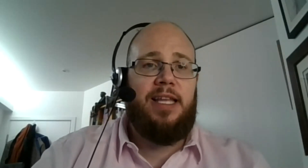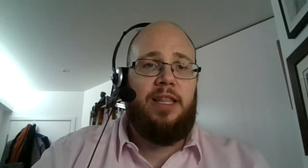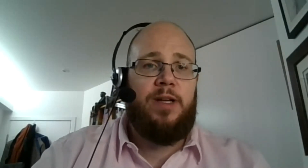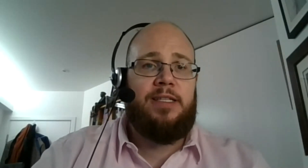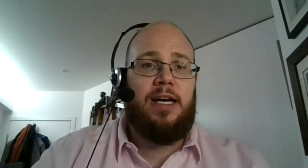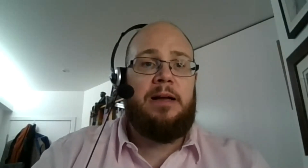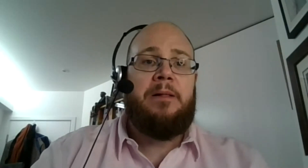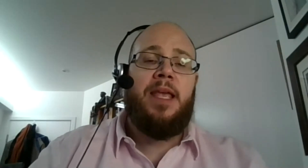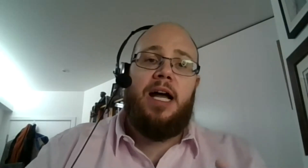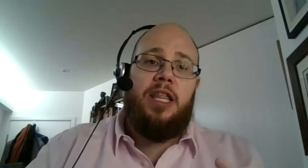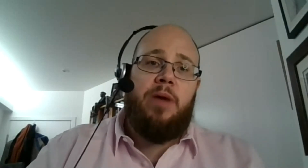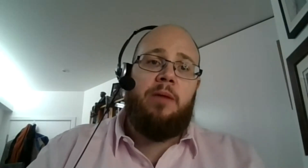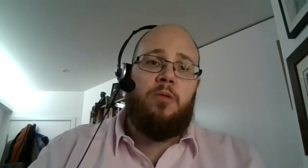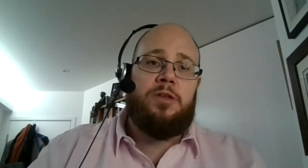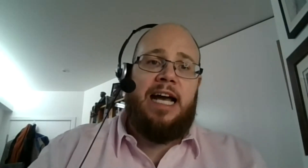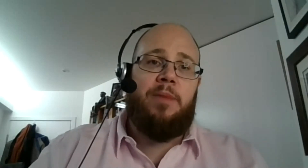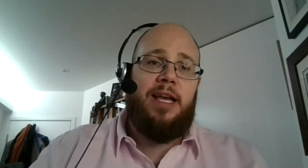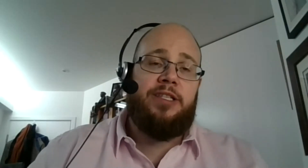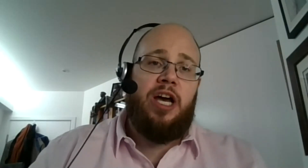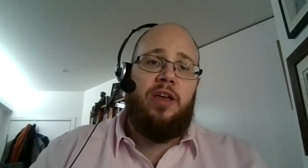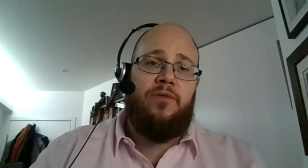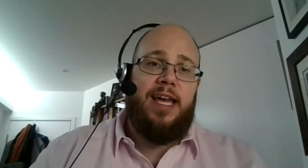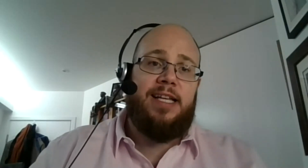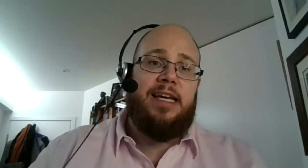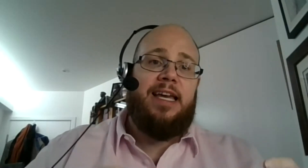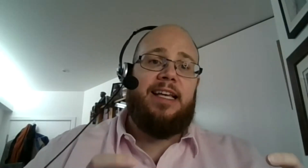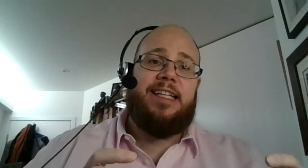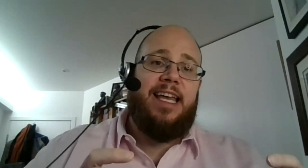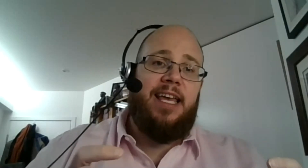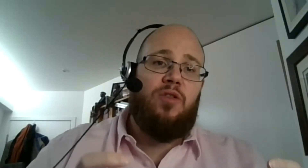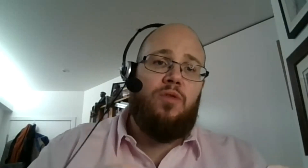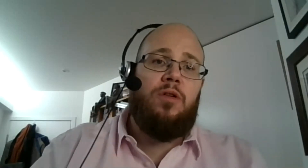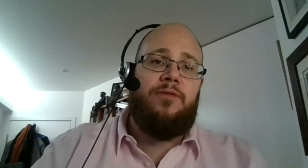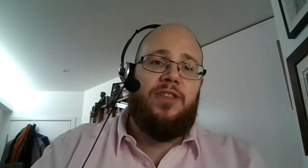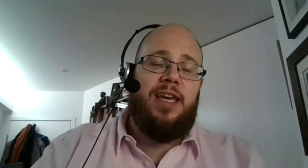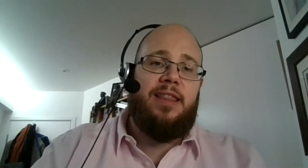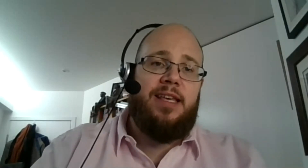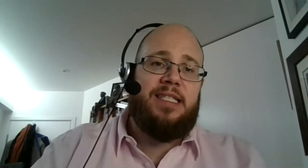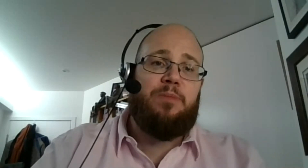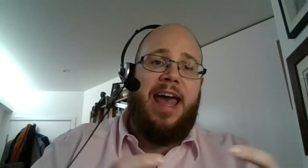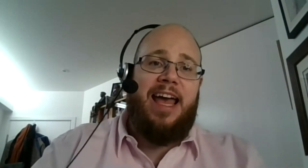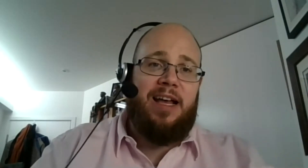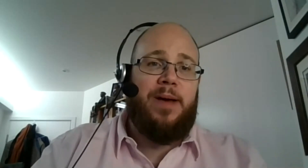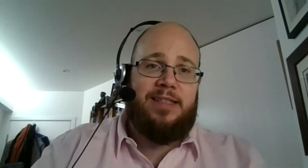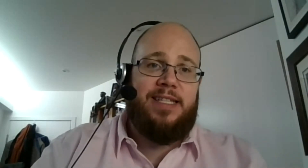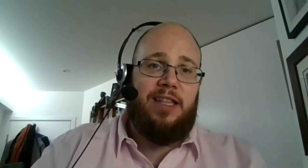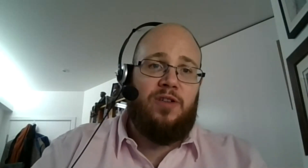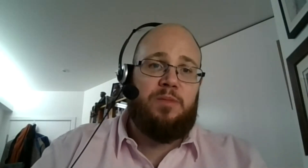the winter. And at the moment, what's happening is COVID is taking all of the spare capacity in the